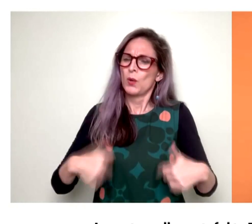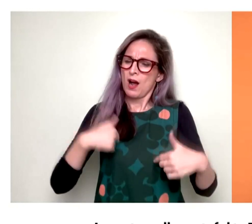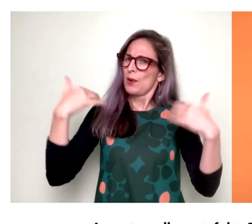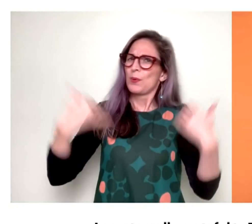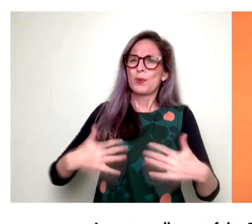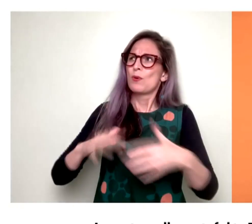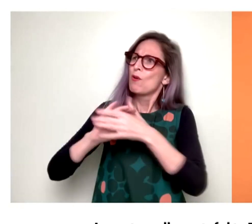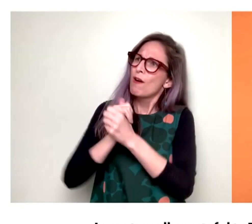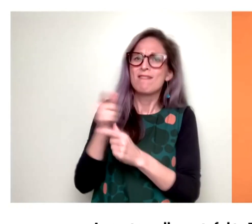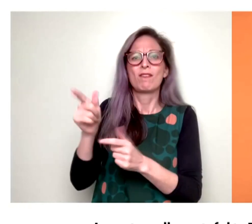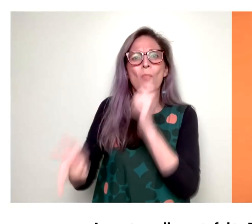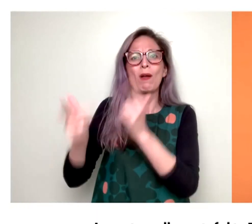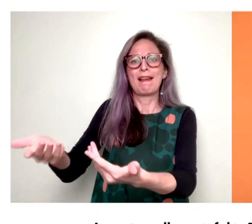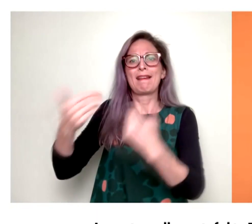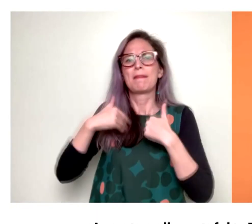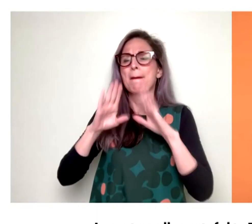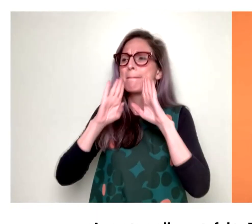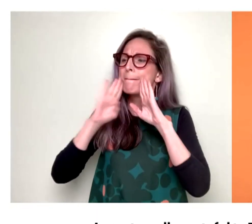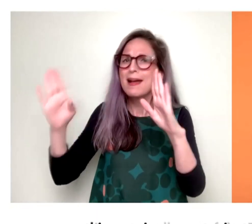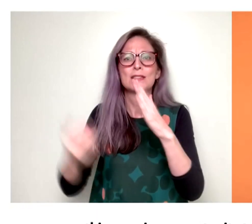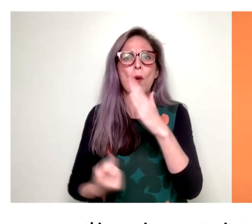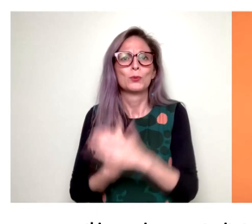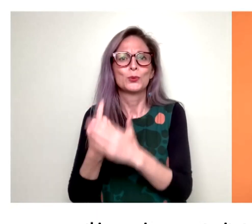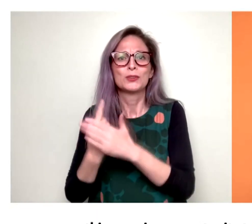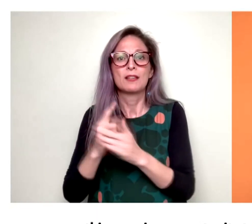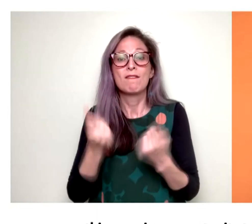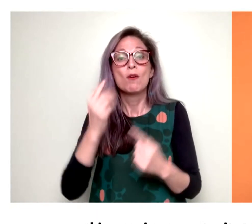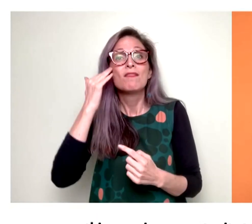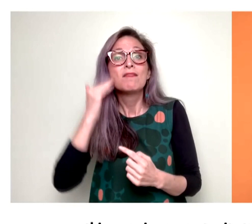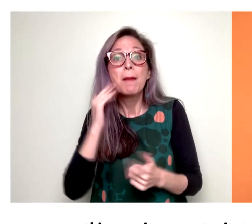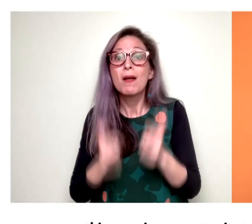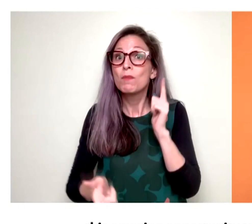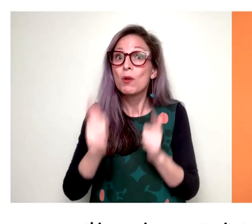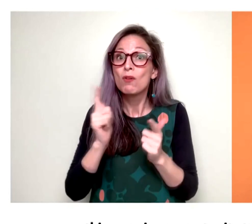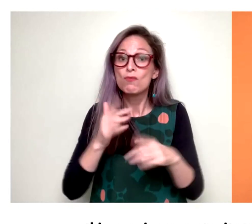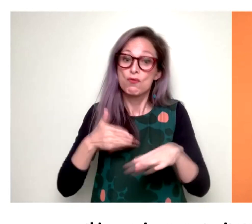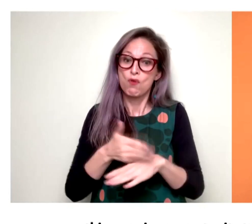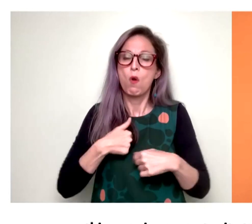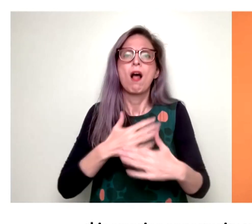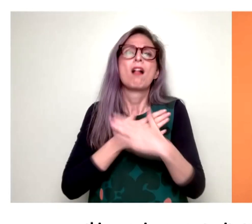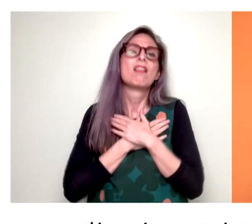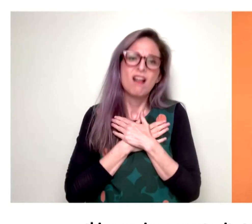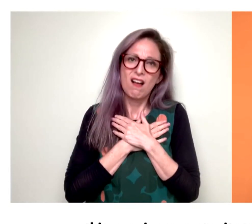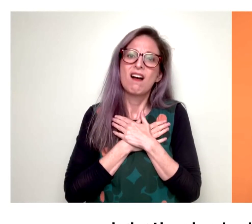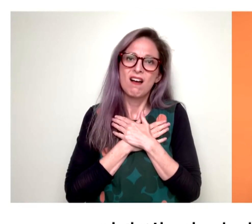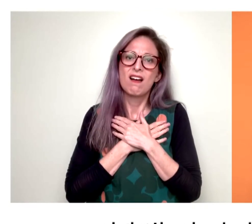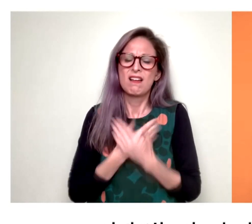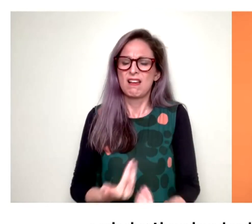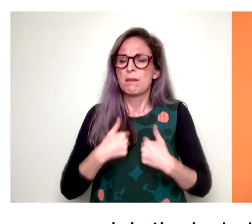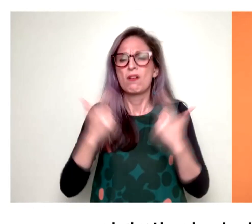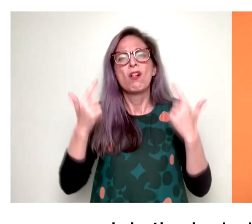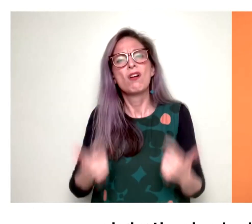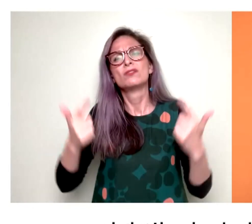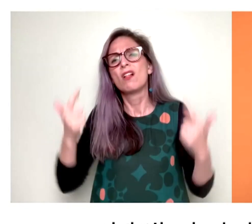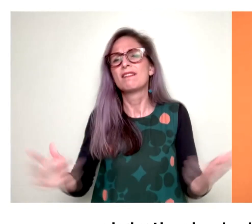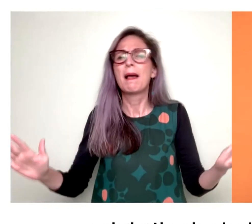I am eternally grateful to the Wiggles for giving me this amazing opportunity to be the first female Wiggle, a role that I